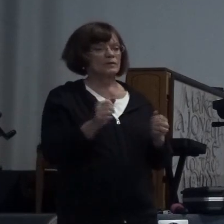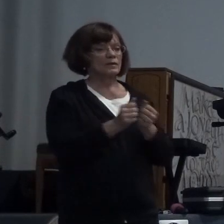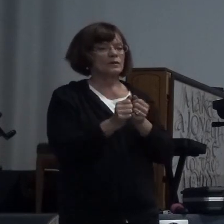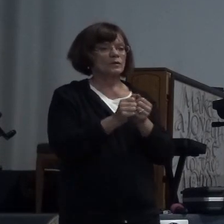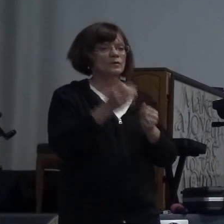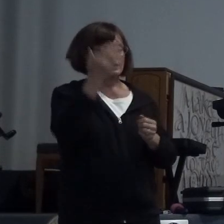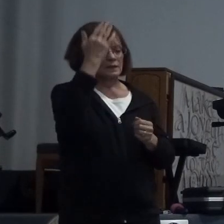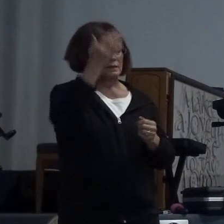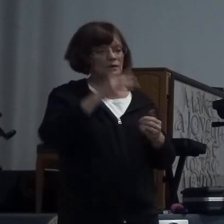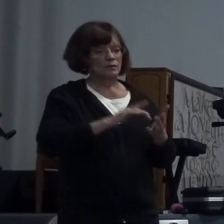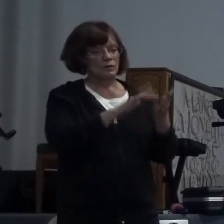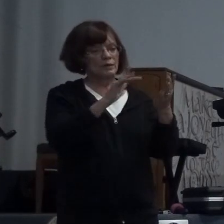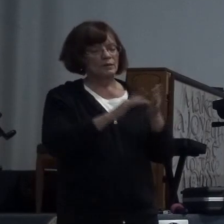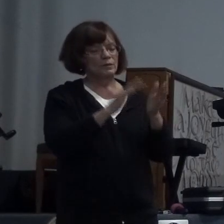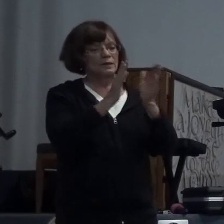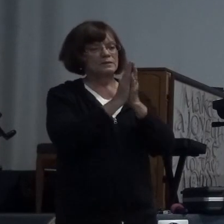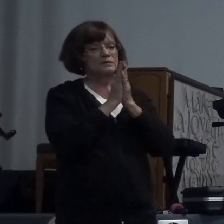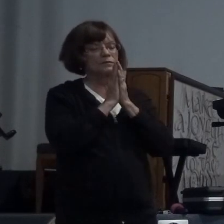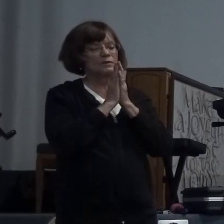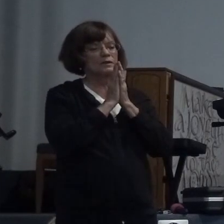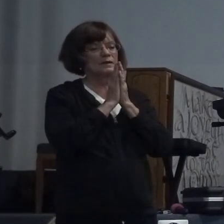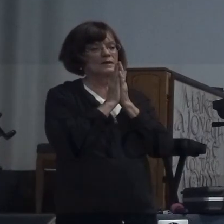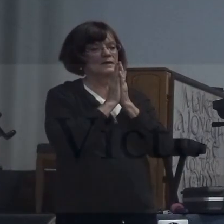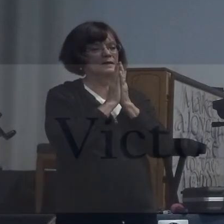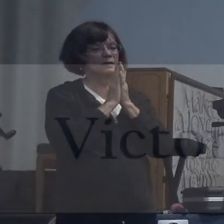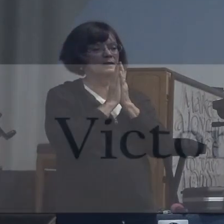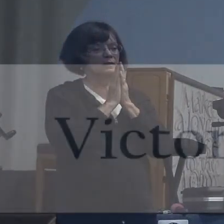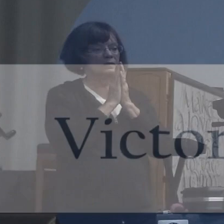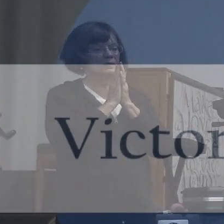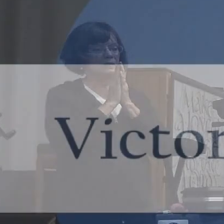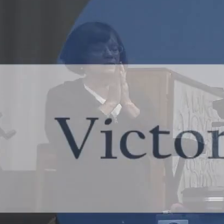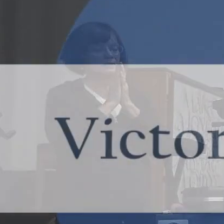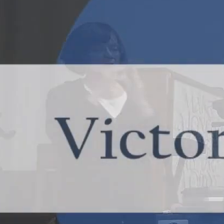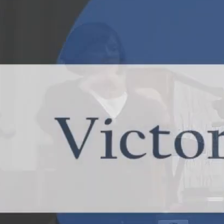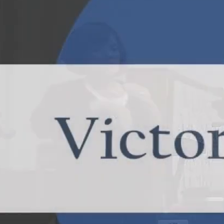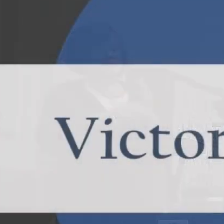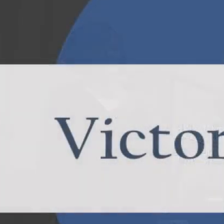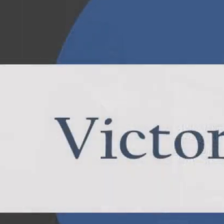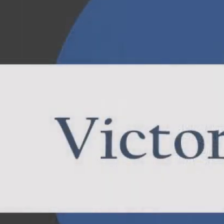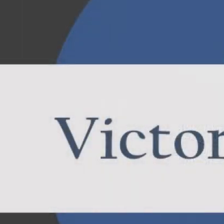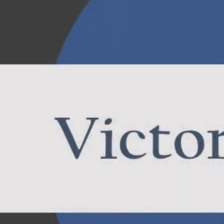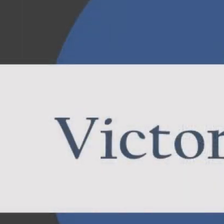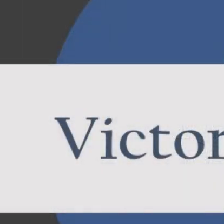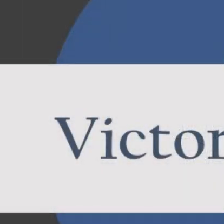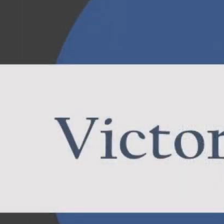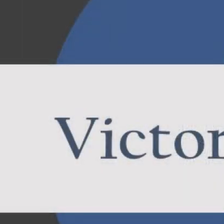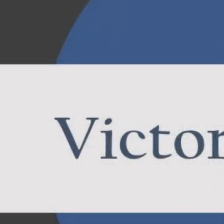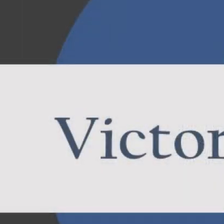Just praise you and pray for your will to be done in this church. In Jesus' name, amen.